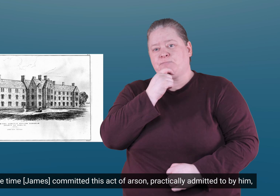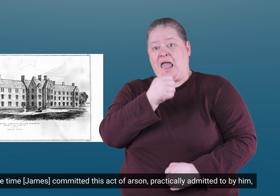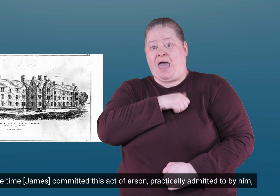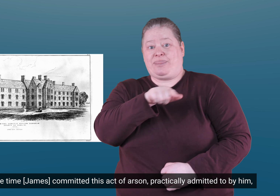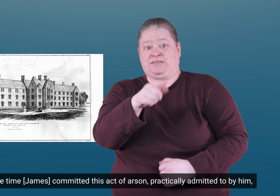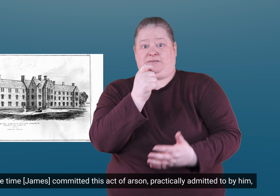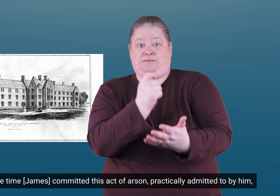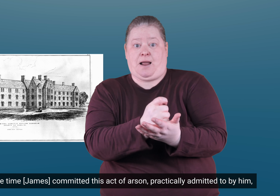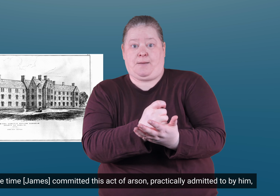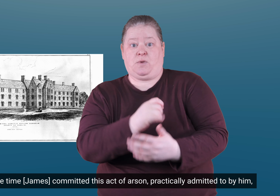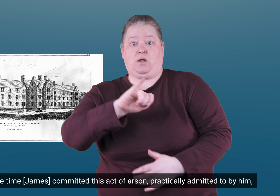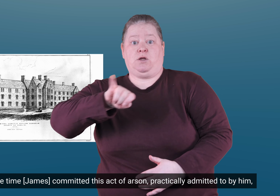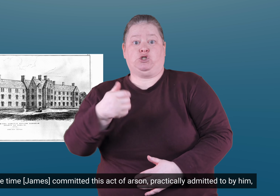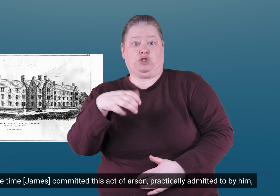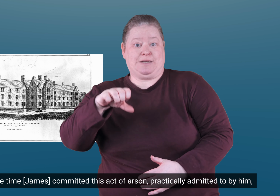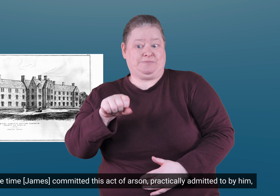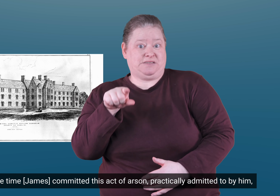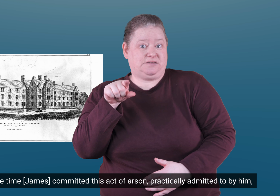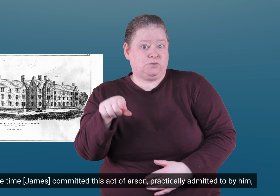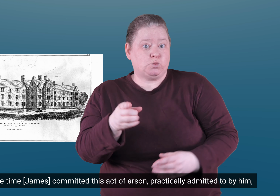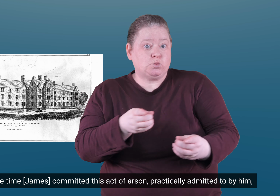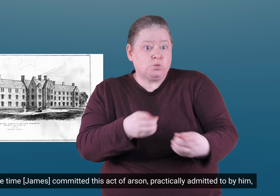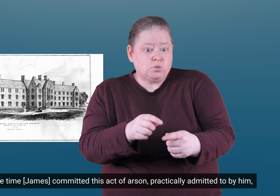James committed this act of arson,